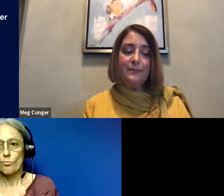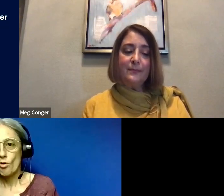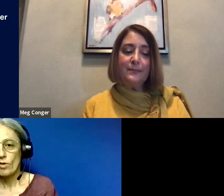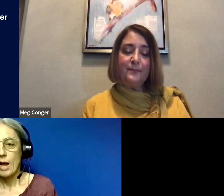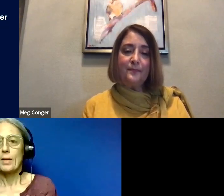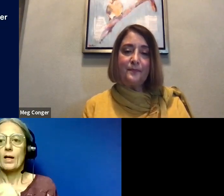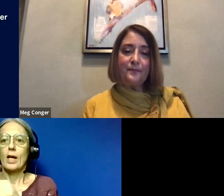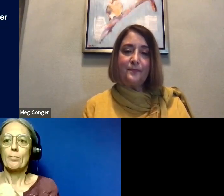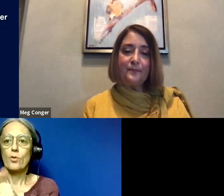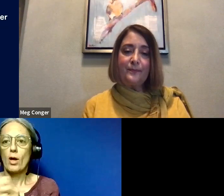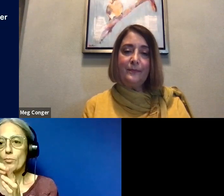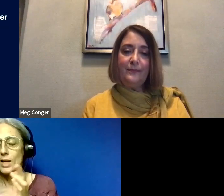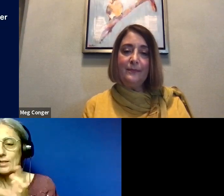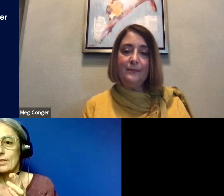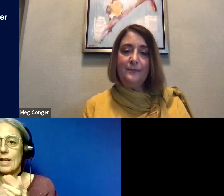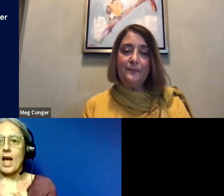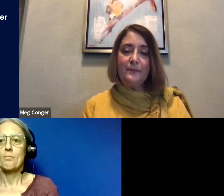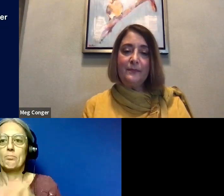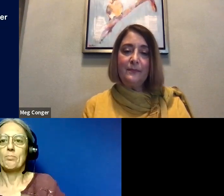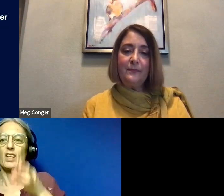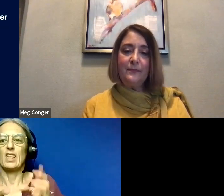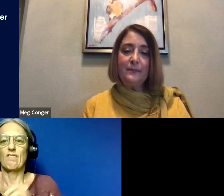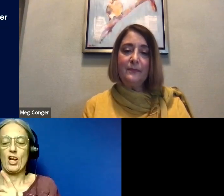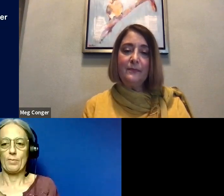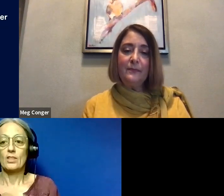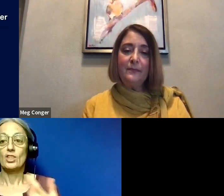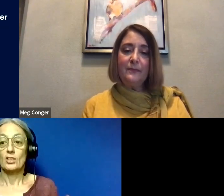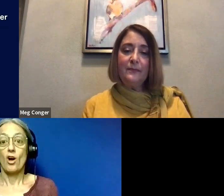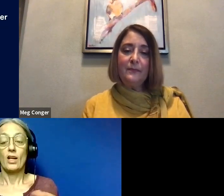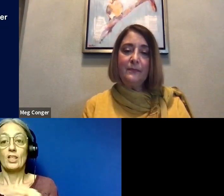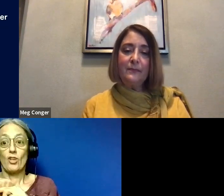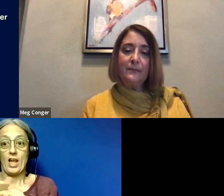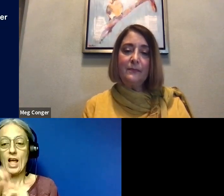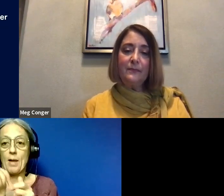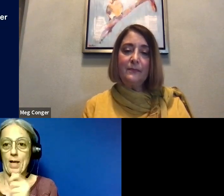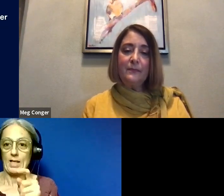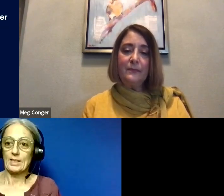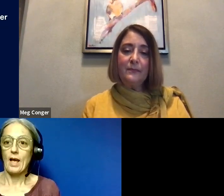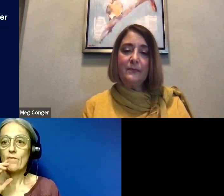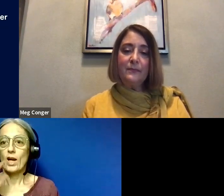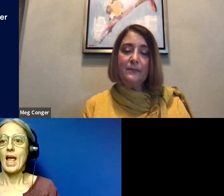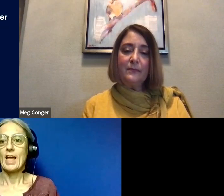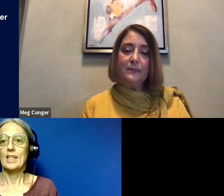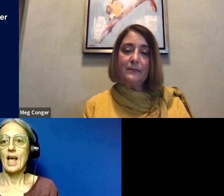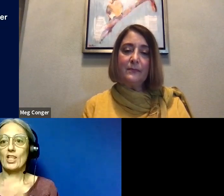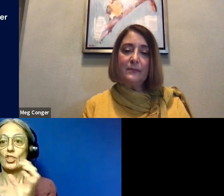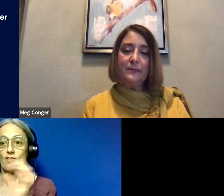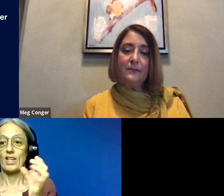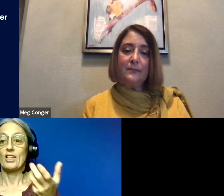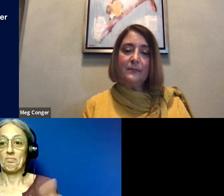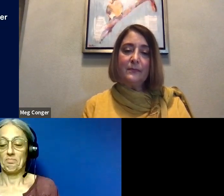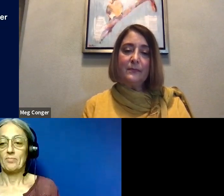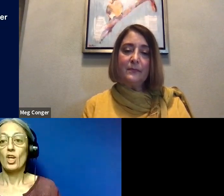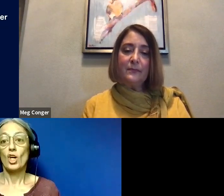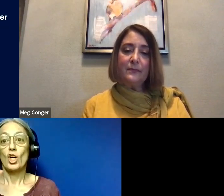and built environments. She has successfully completed training and passed the exam for ADA certification. Her experience